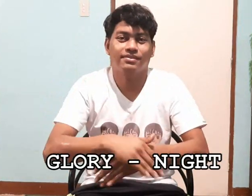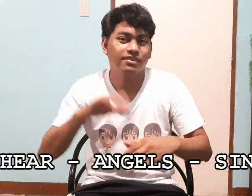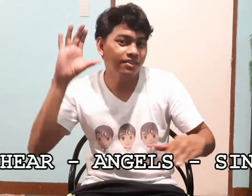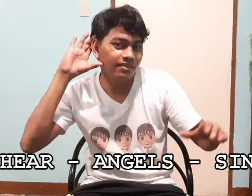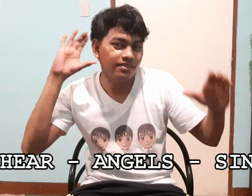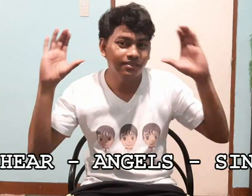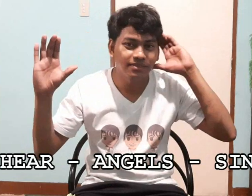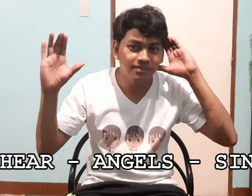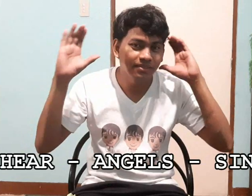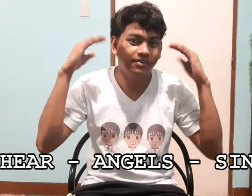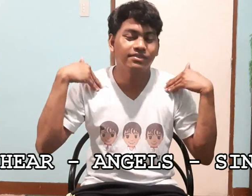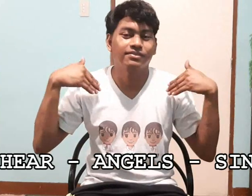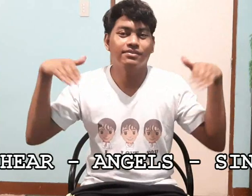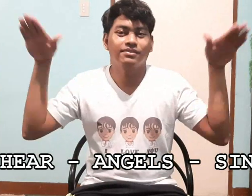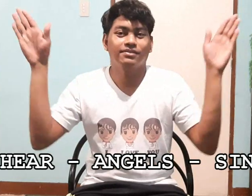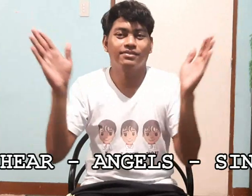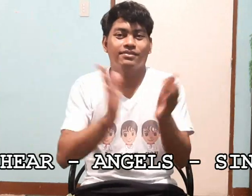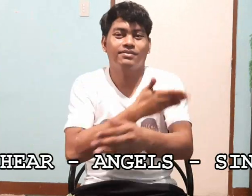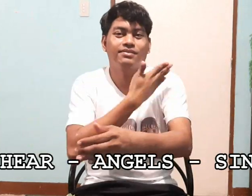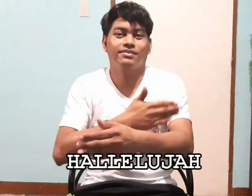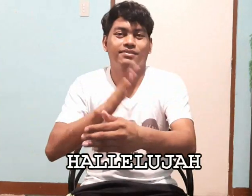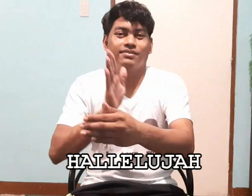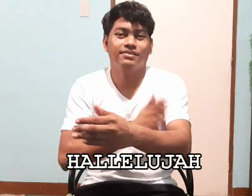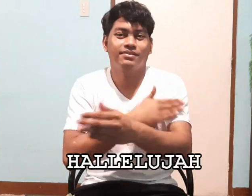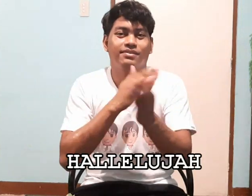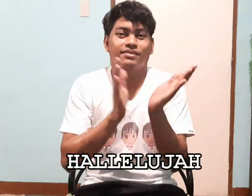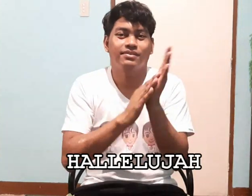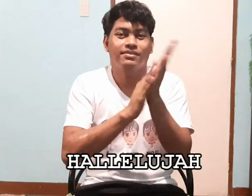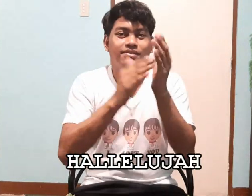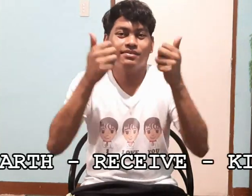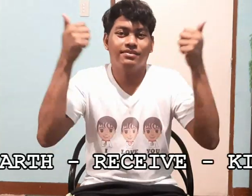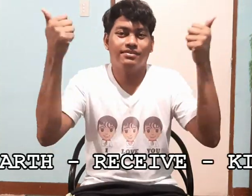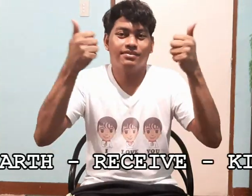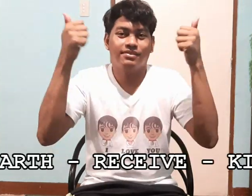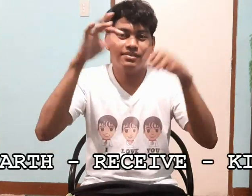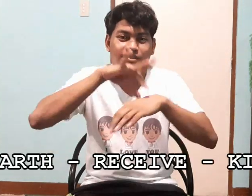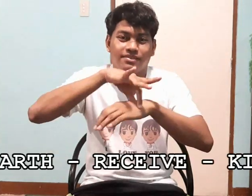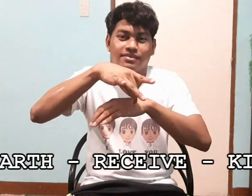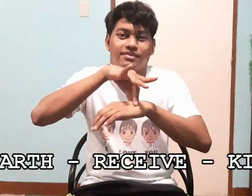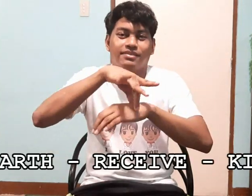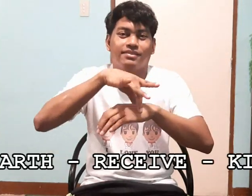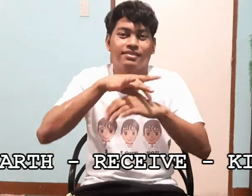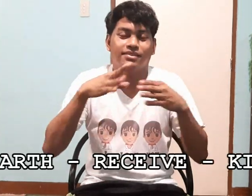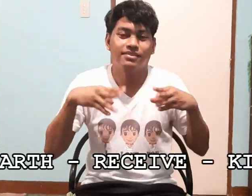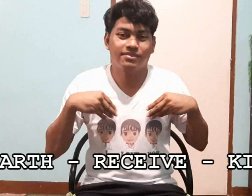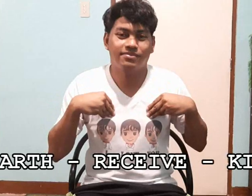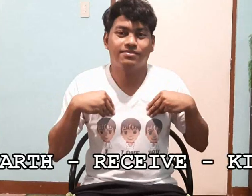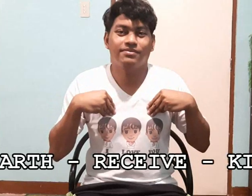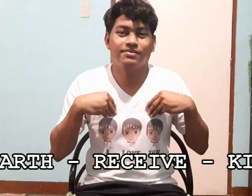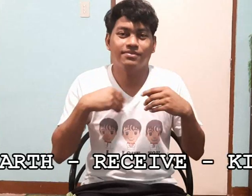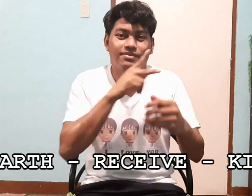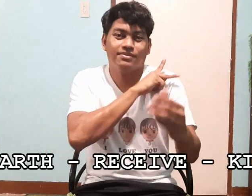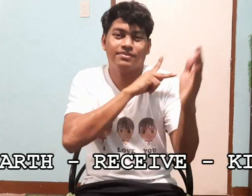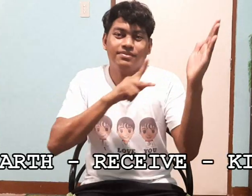angels singing Hallelujah, let the earth receive her King